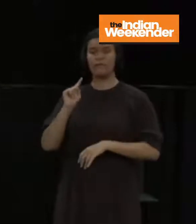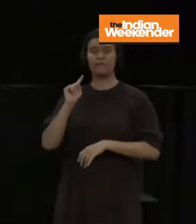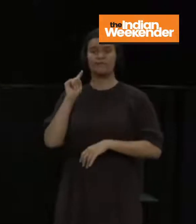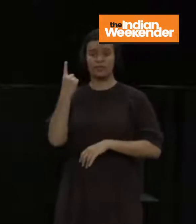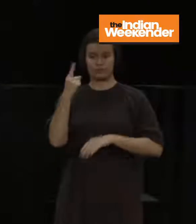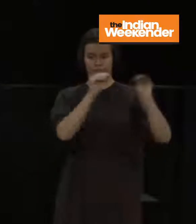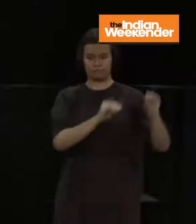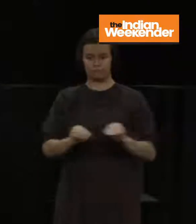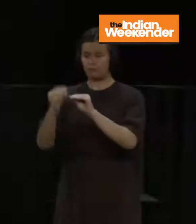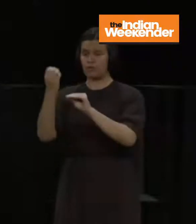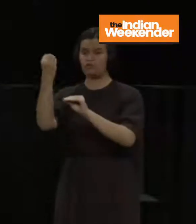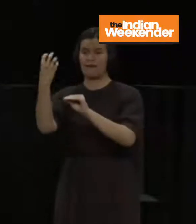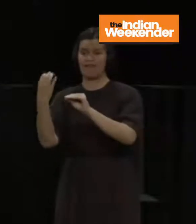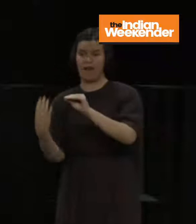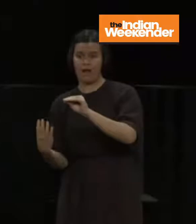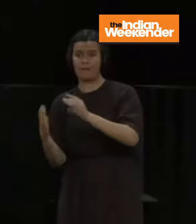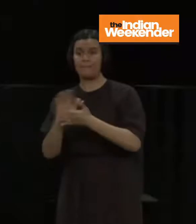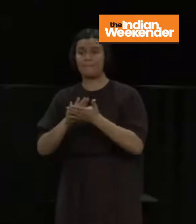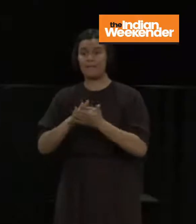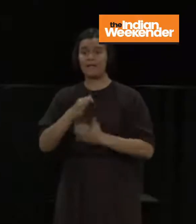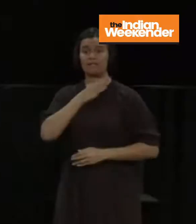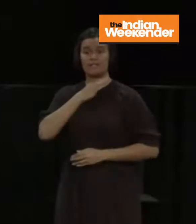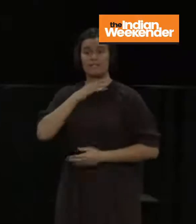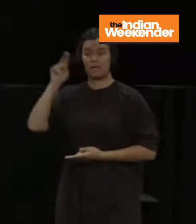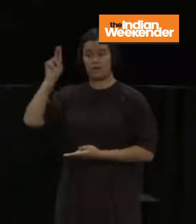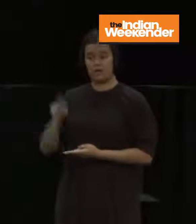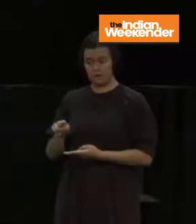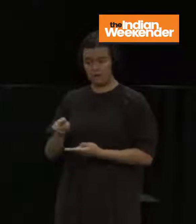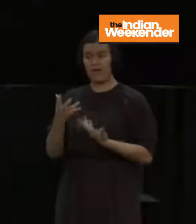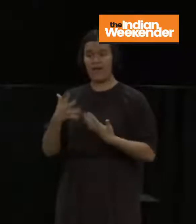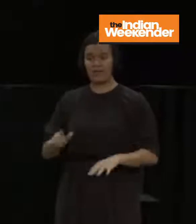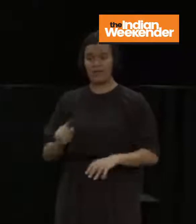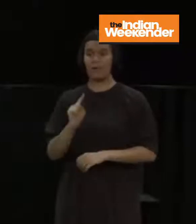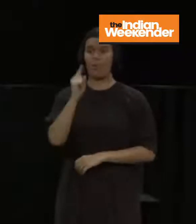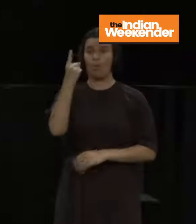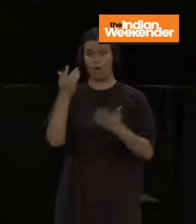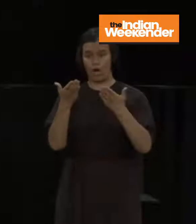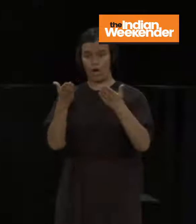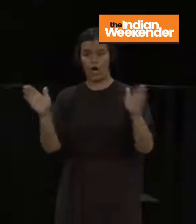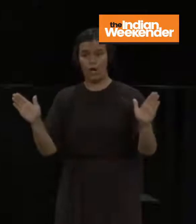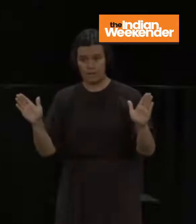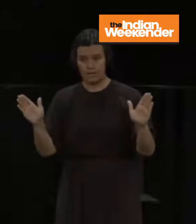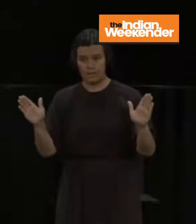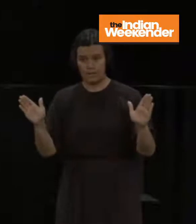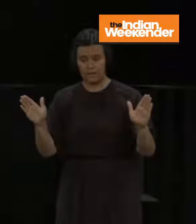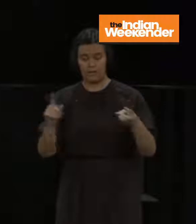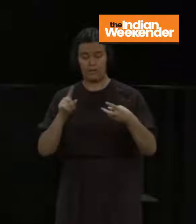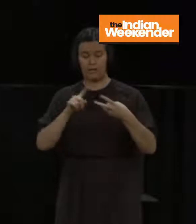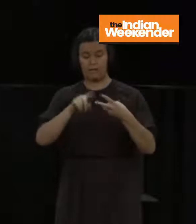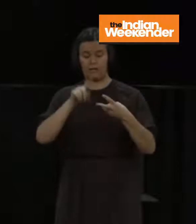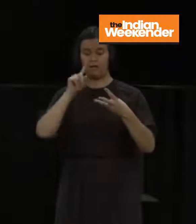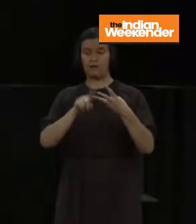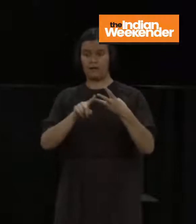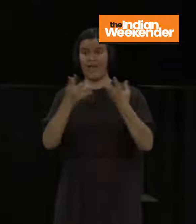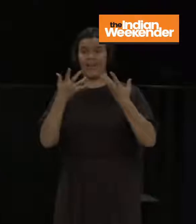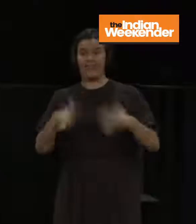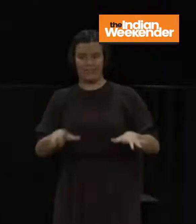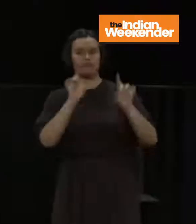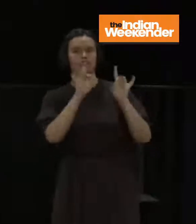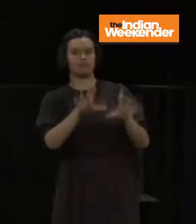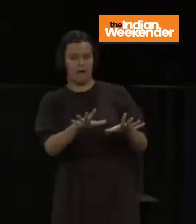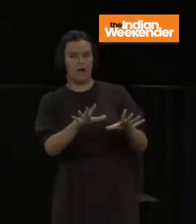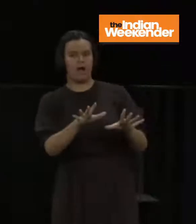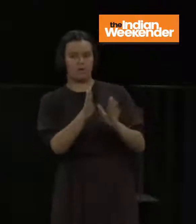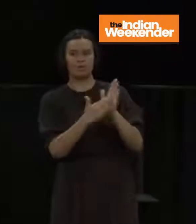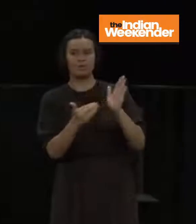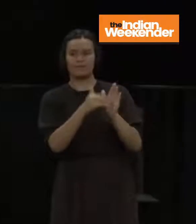around Auckland. That increases the potential for COVID-19 spread. We'll then be moving to increase the volume of travel across the border from Australia and then from the